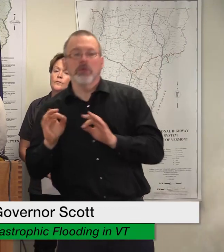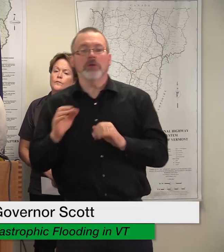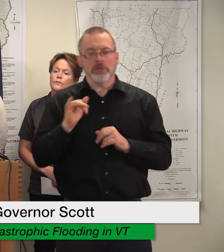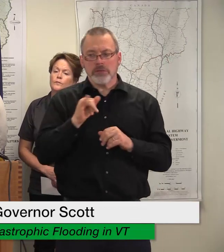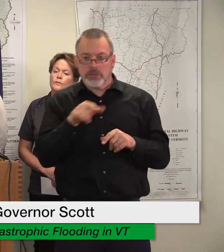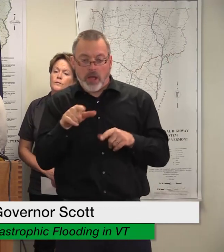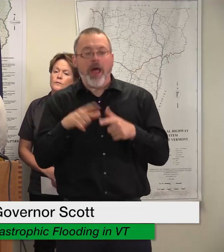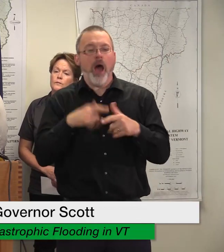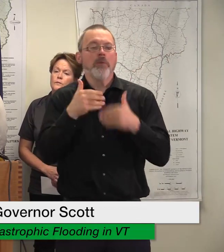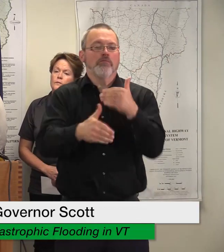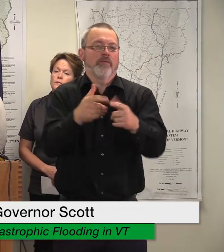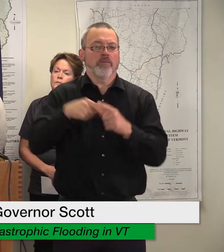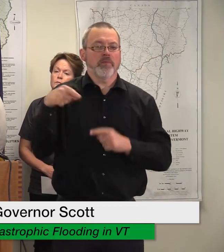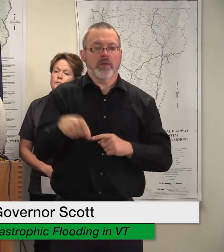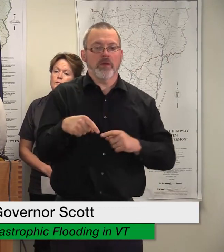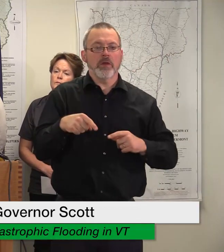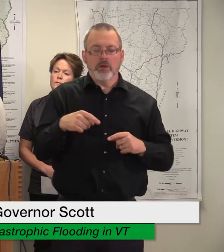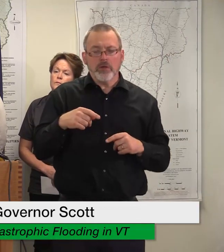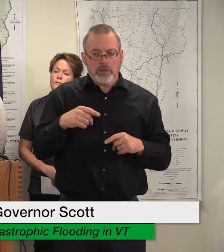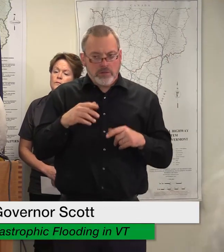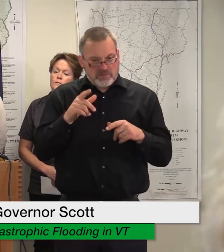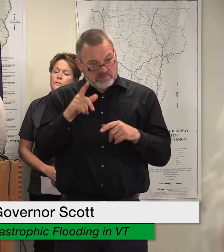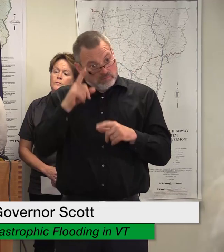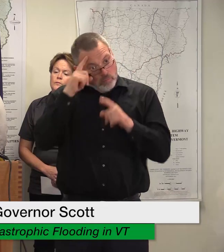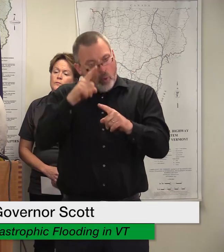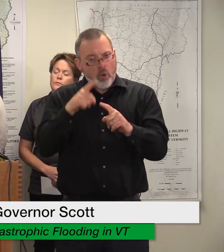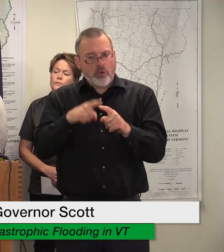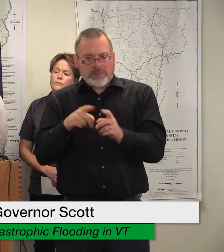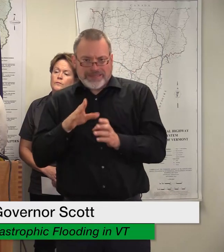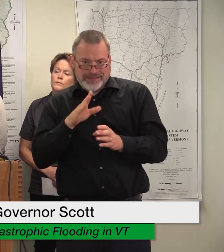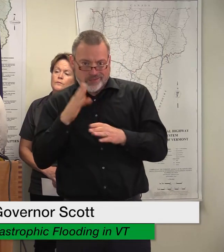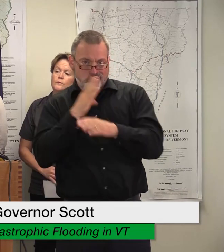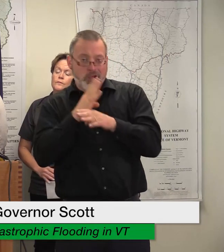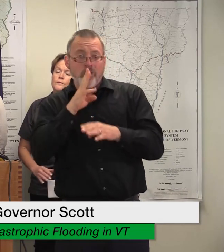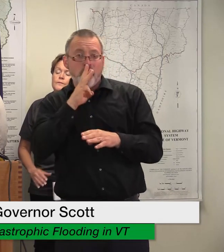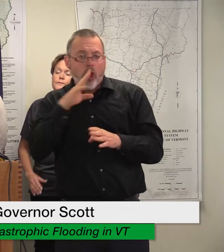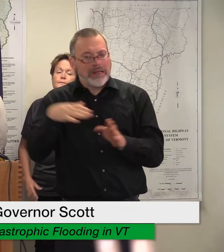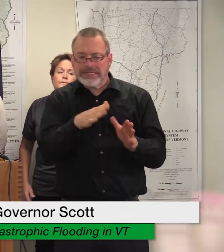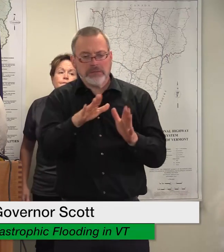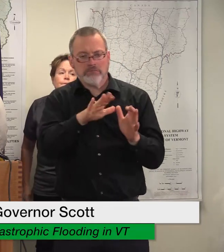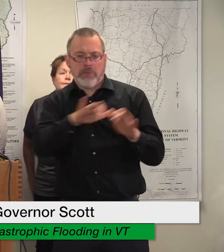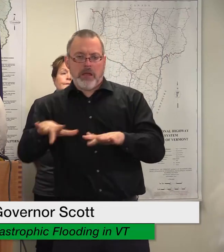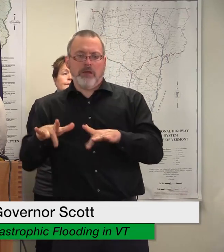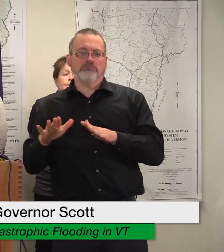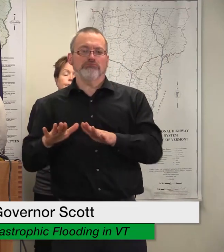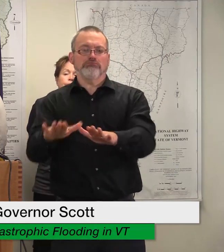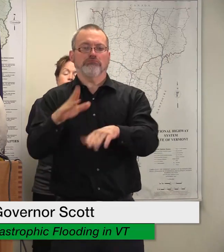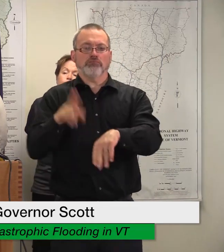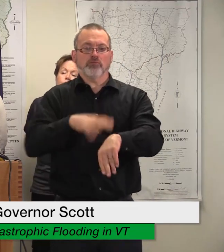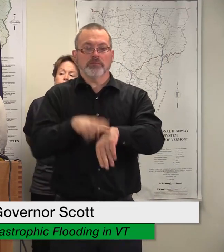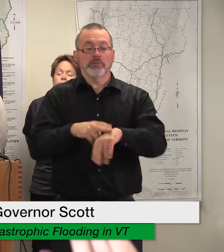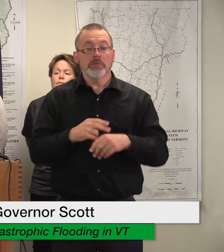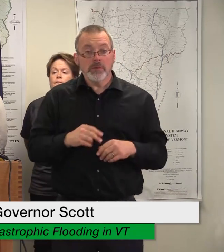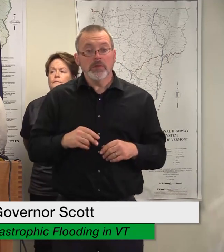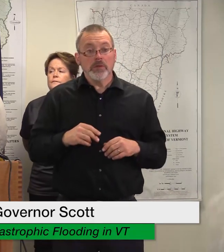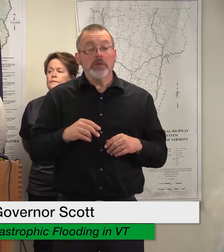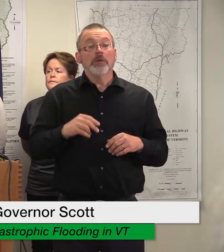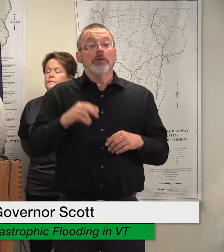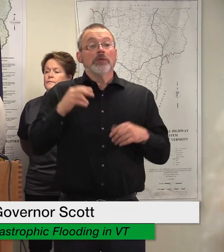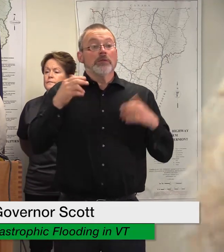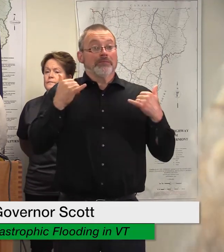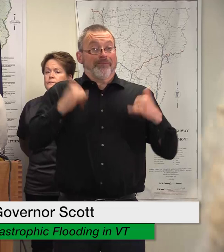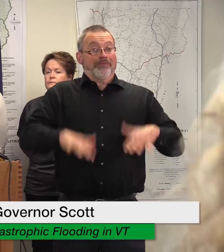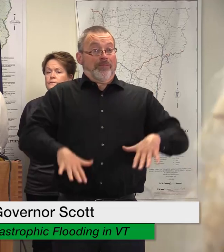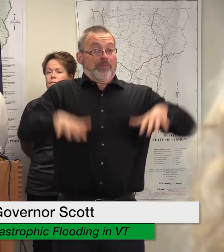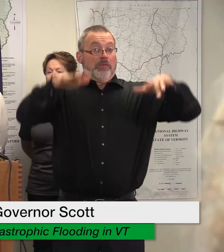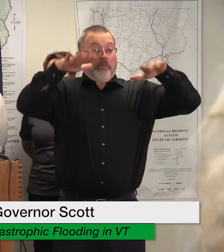or impact adjacent infrastructure. This is important because the most common issue after the flood is over is overdredging of